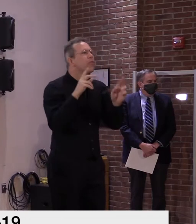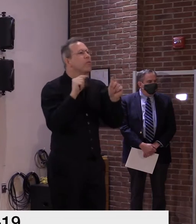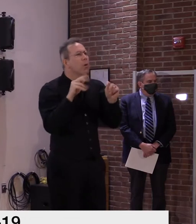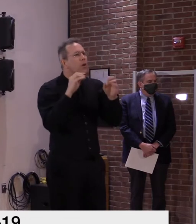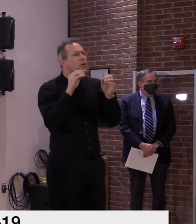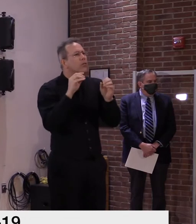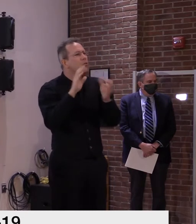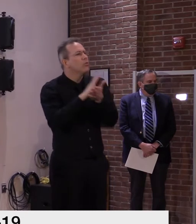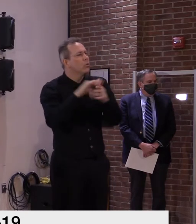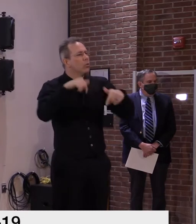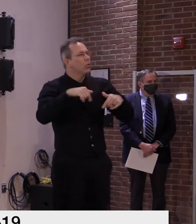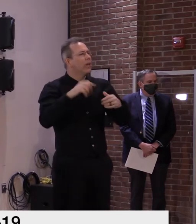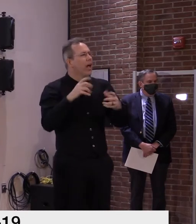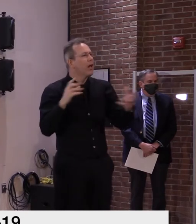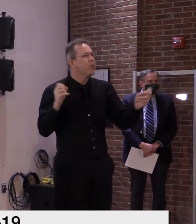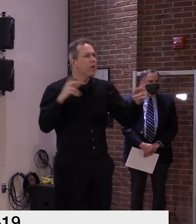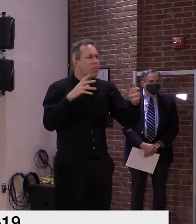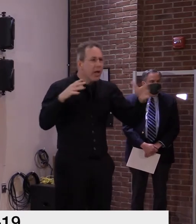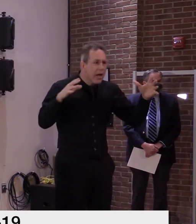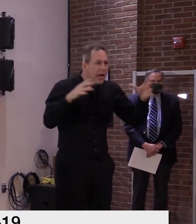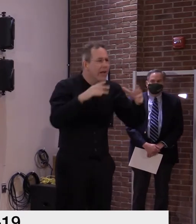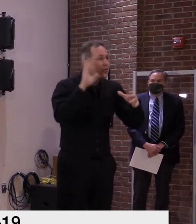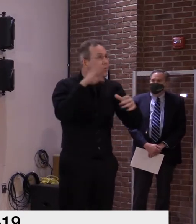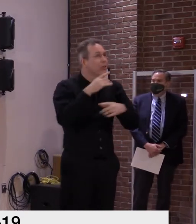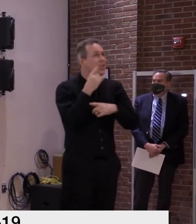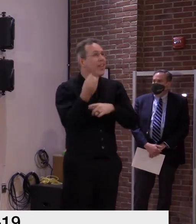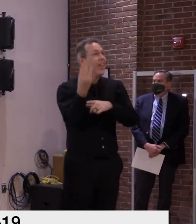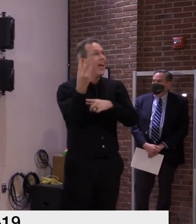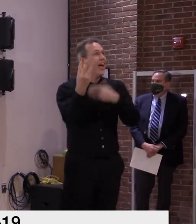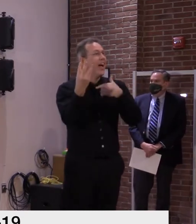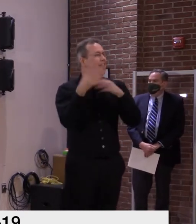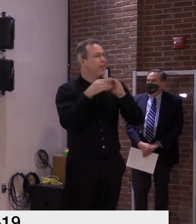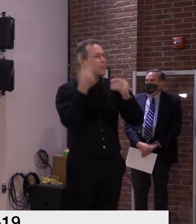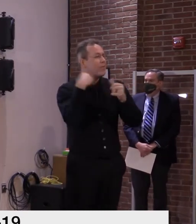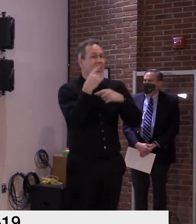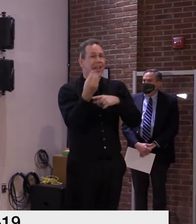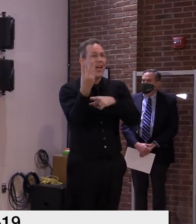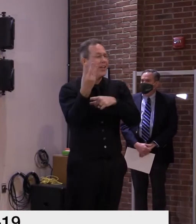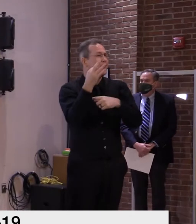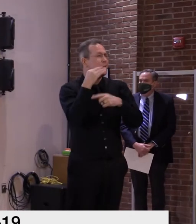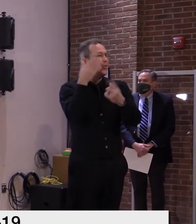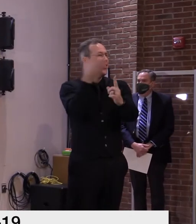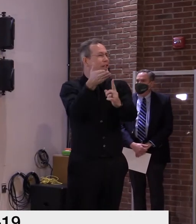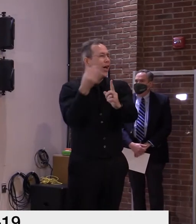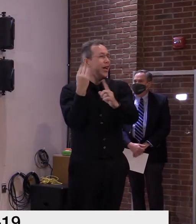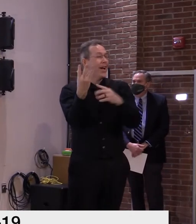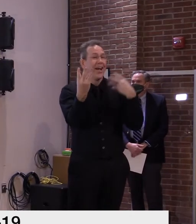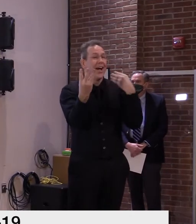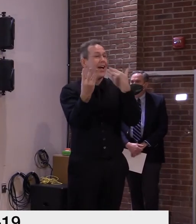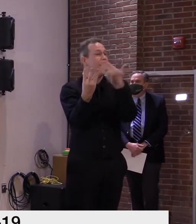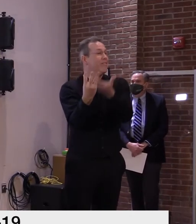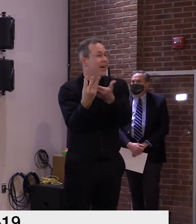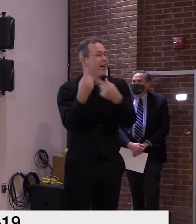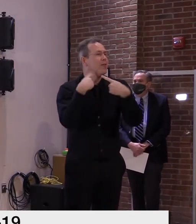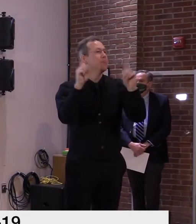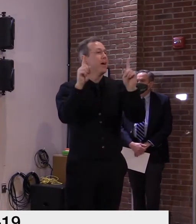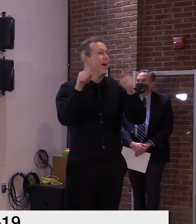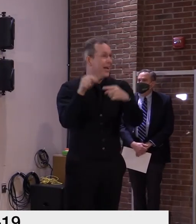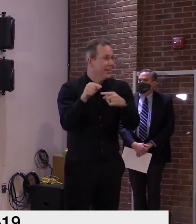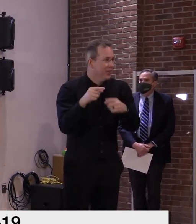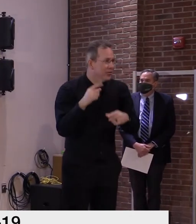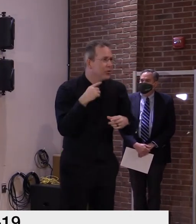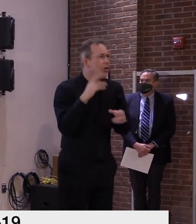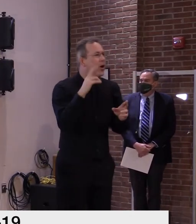rest of the country. So up next, we'll have Commissioner Squirrel talk about what she's